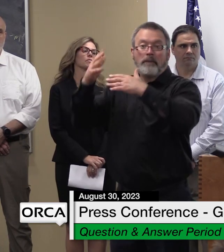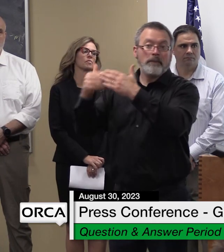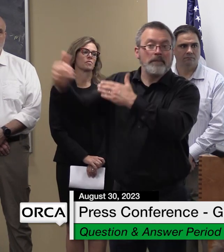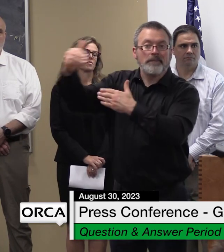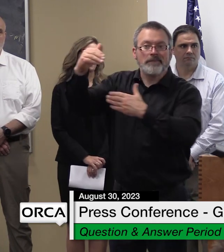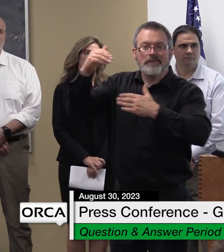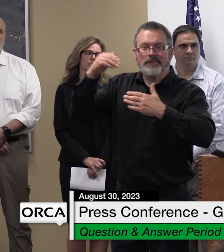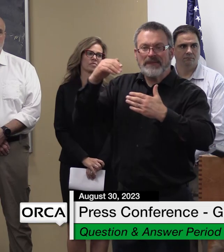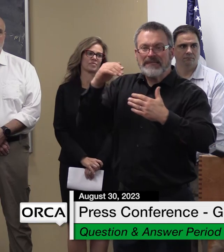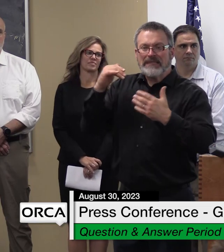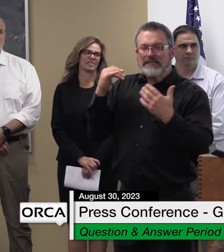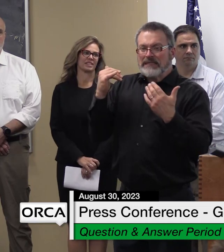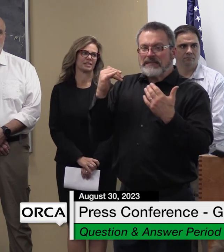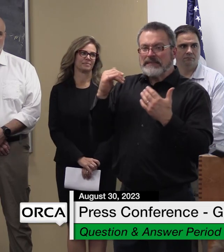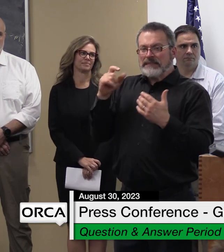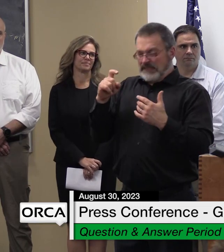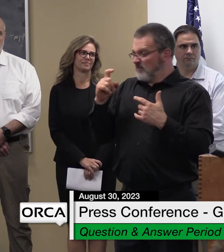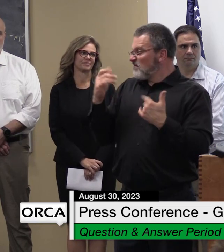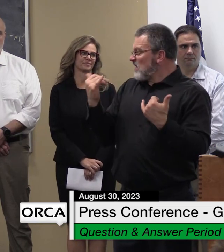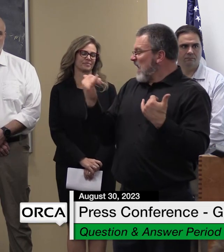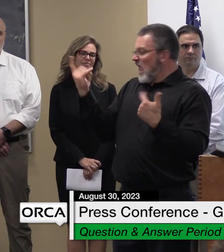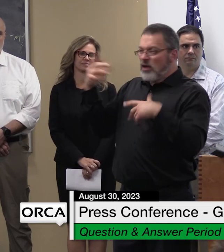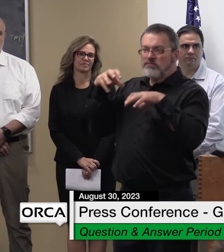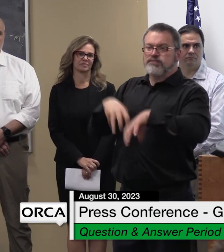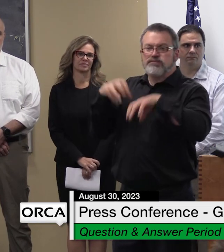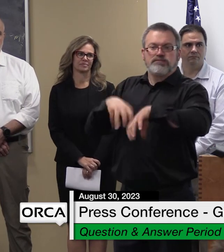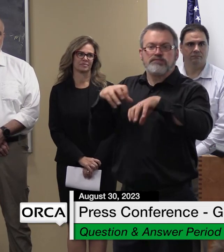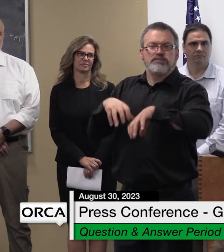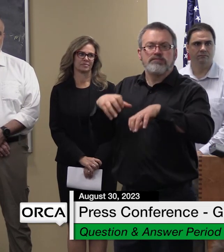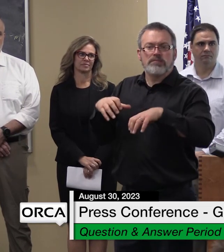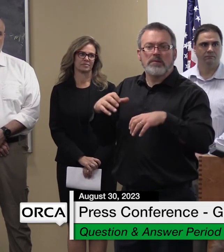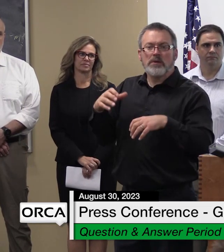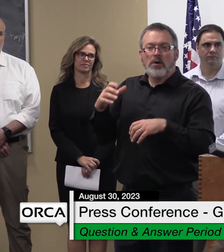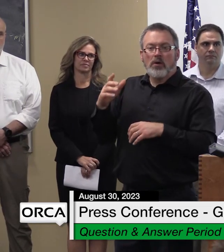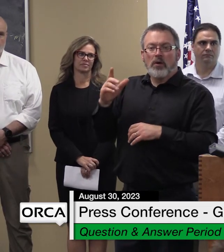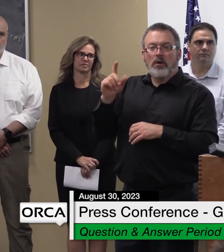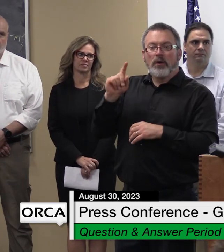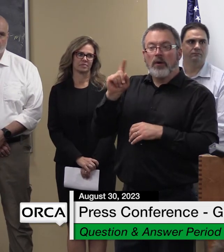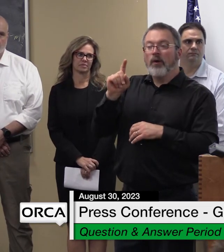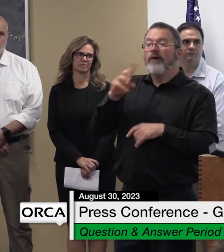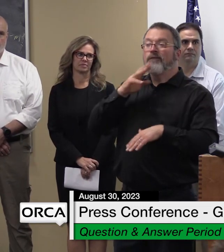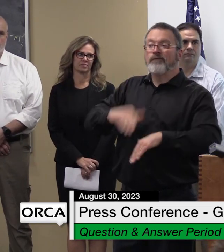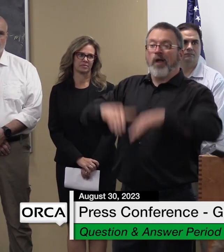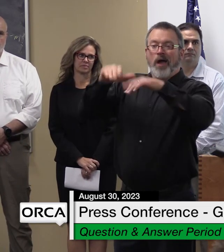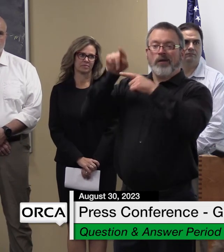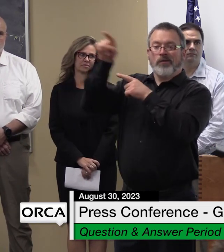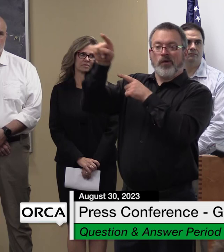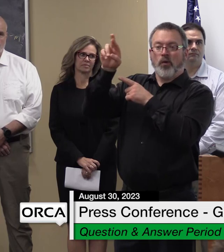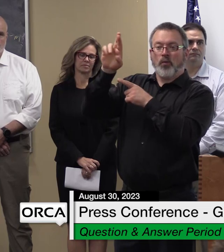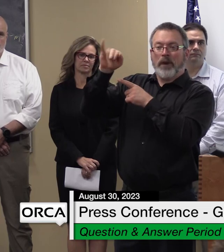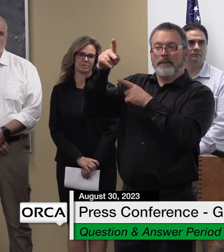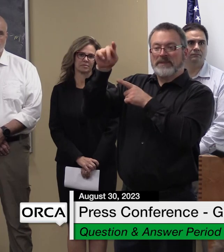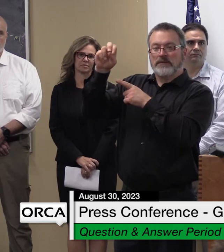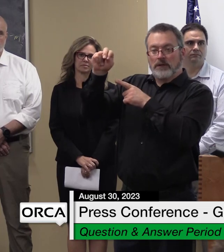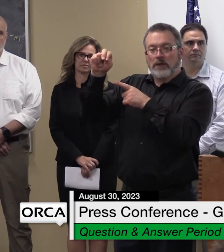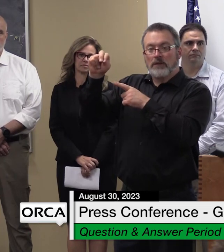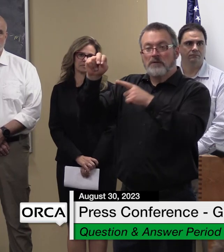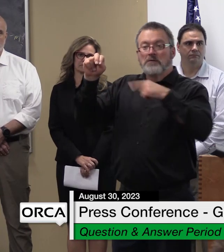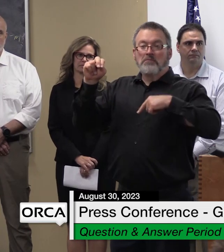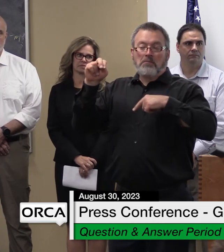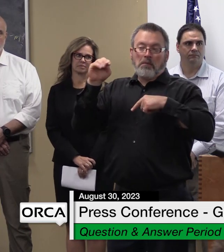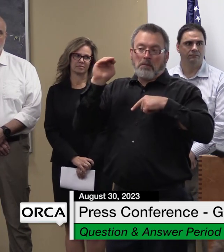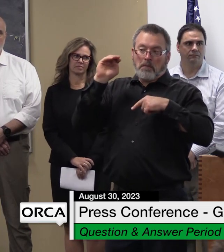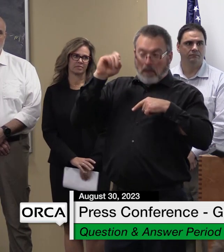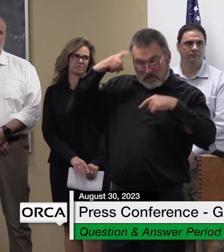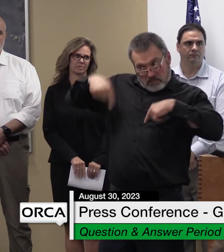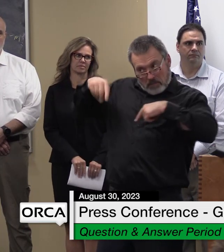in this region, and we've heard that there's flooding in Ripton, there's a little bit of flooding in Montpelier, there's a little bit of flooding in Barrie. And a